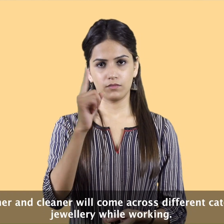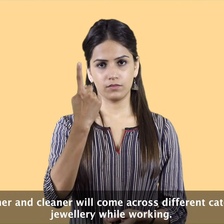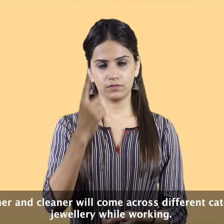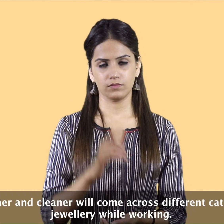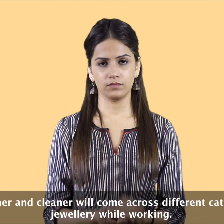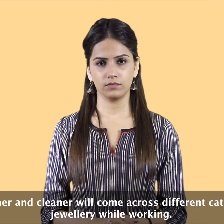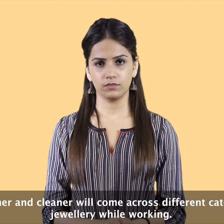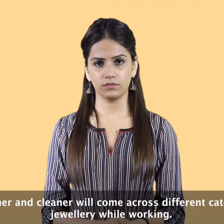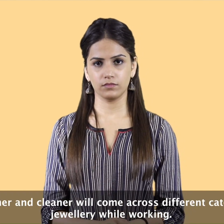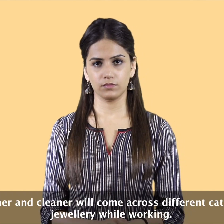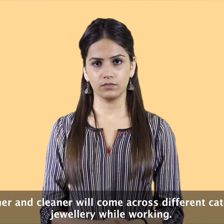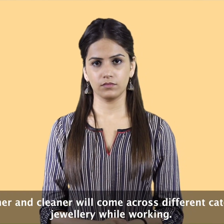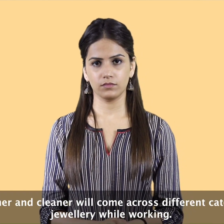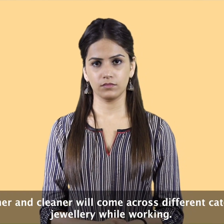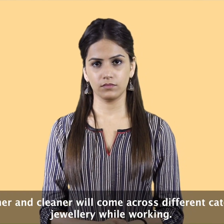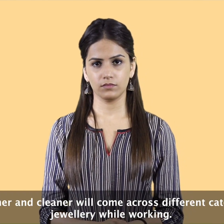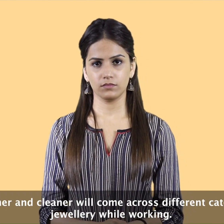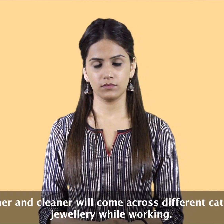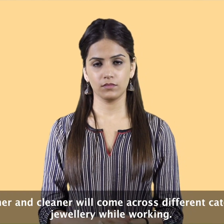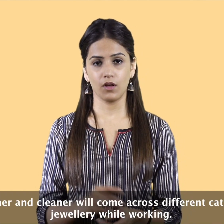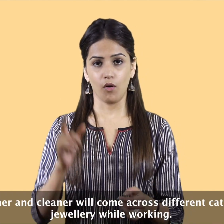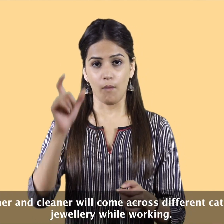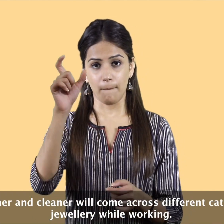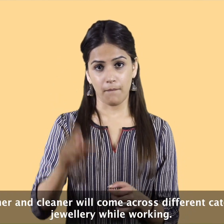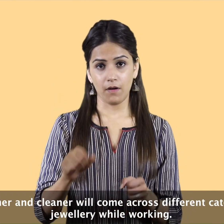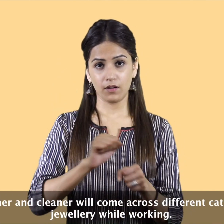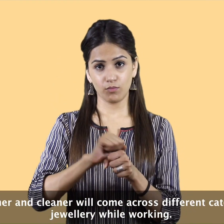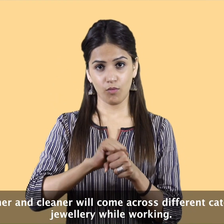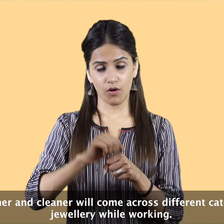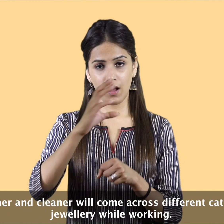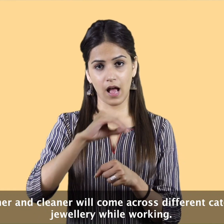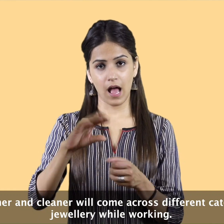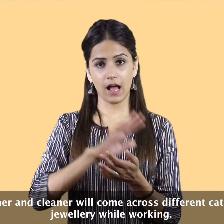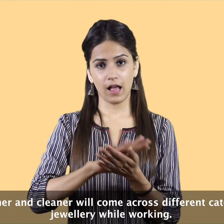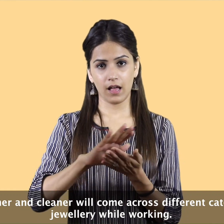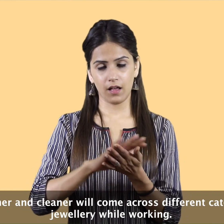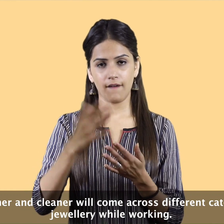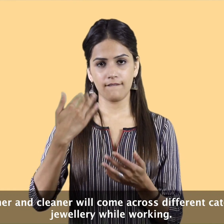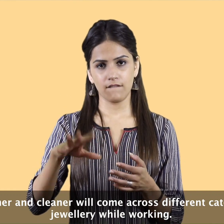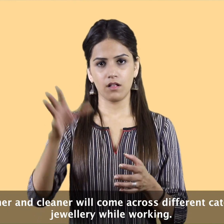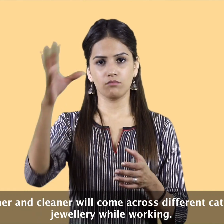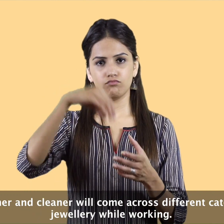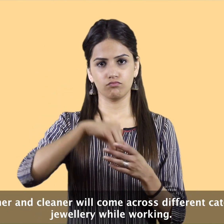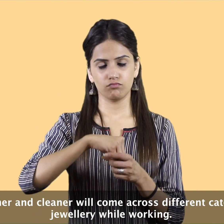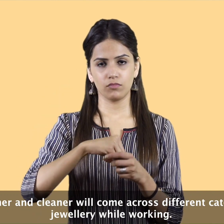A polisher and cleaner will come across different categories of jewelry while working.